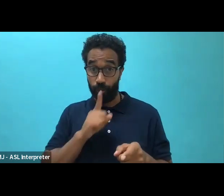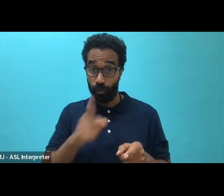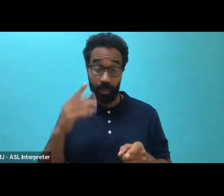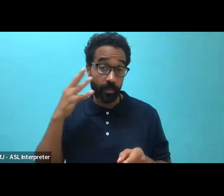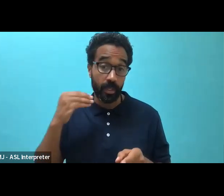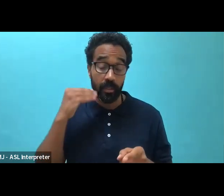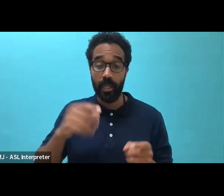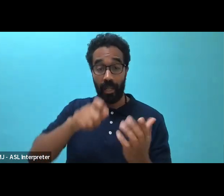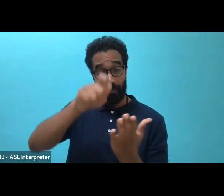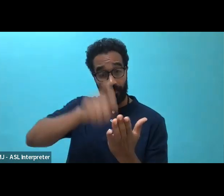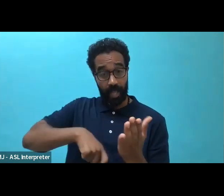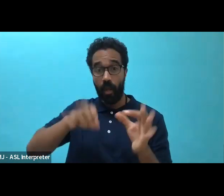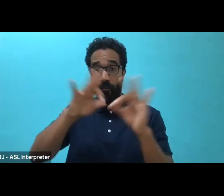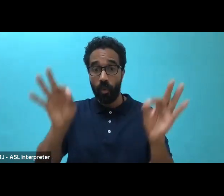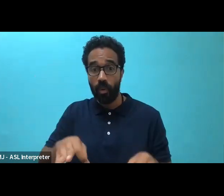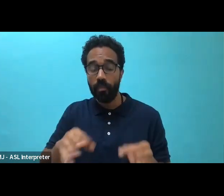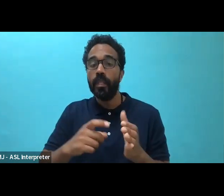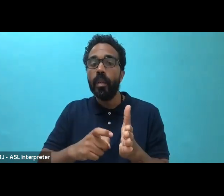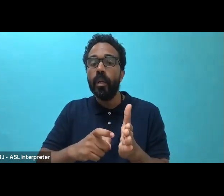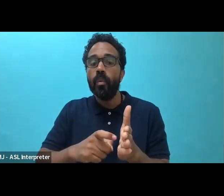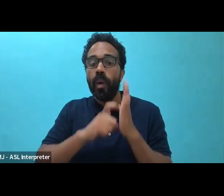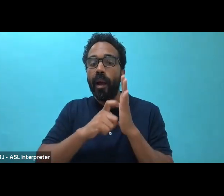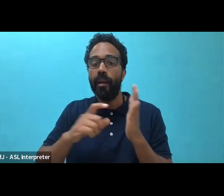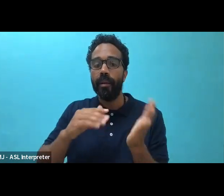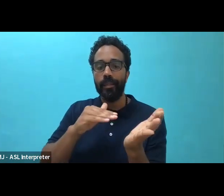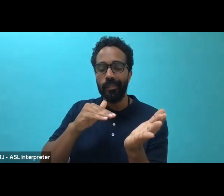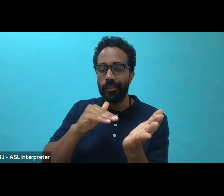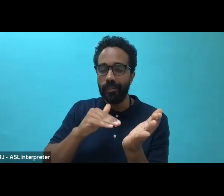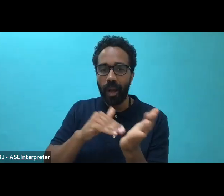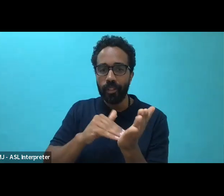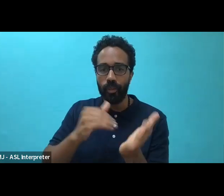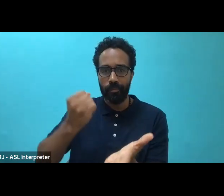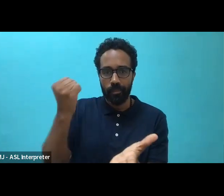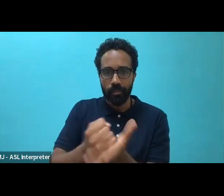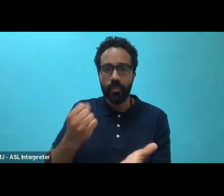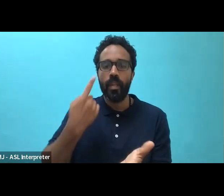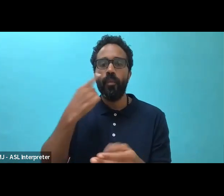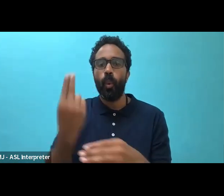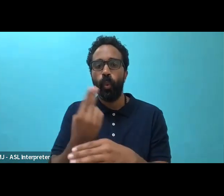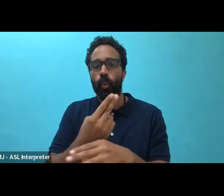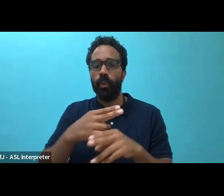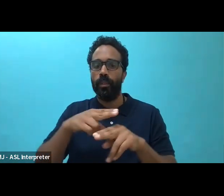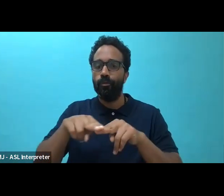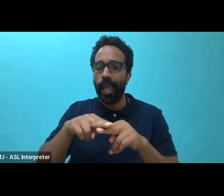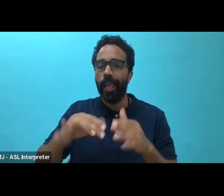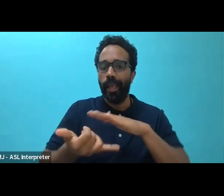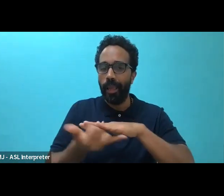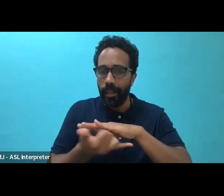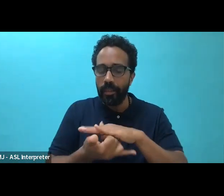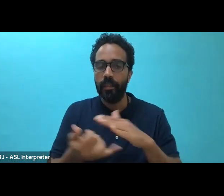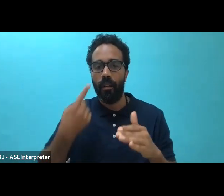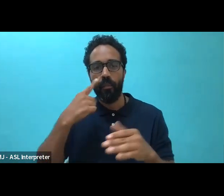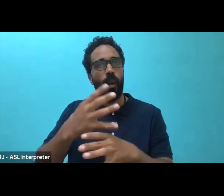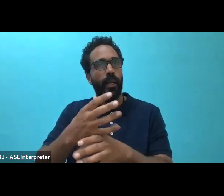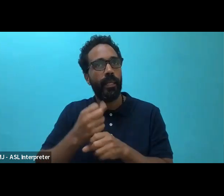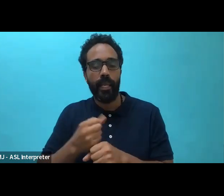doctor's certificate to use paratransit, to get Social Security benefits, to get medical benefits, et cetera, et